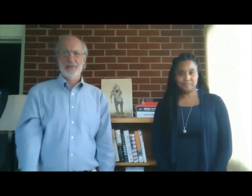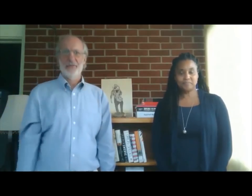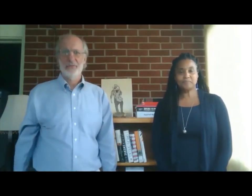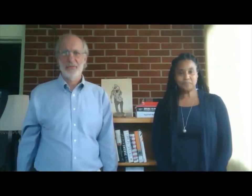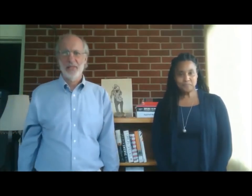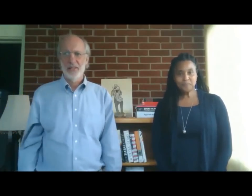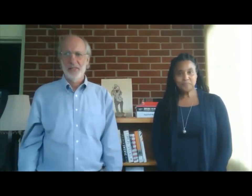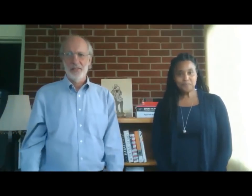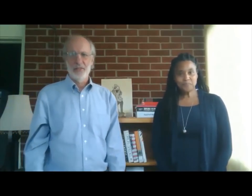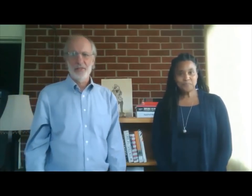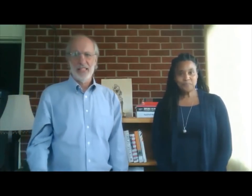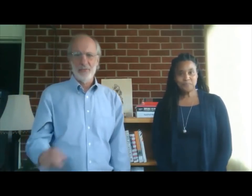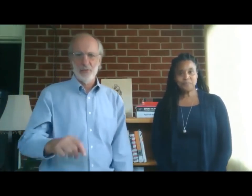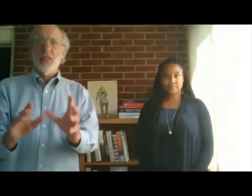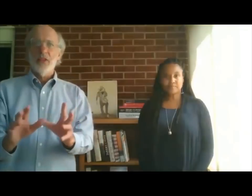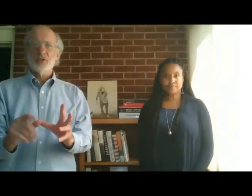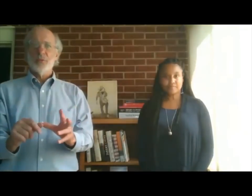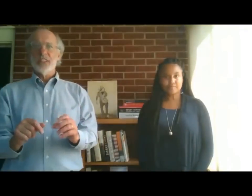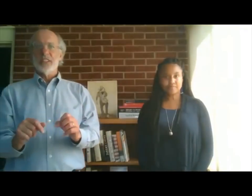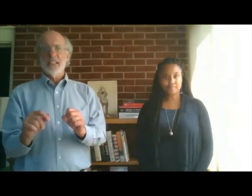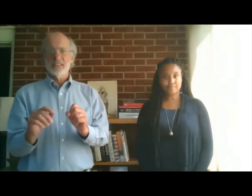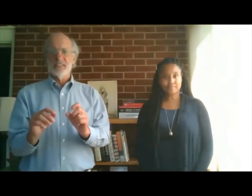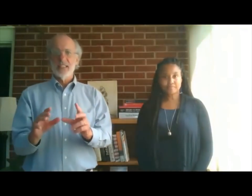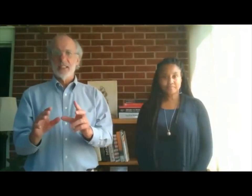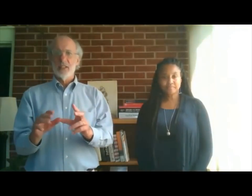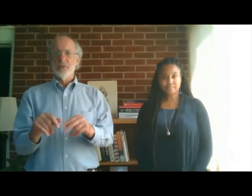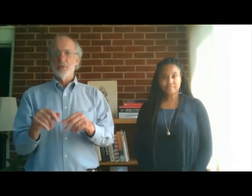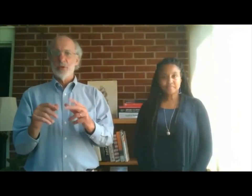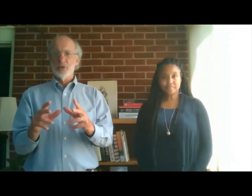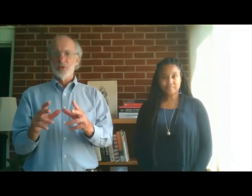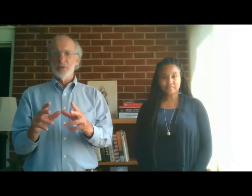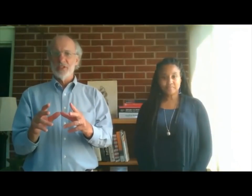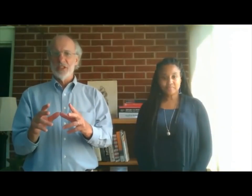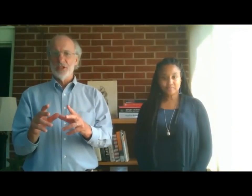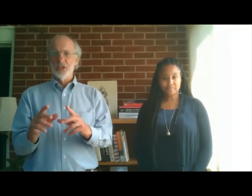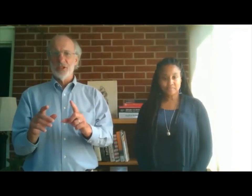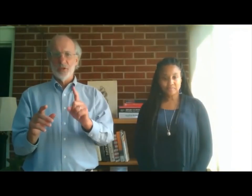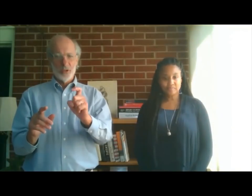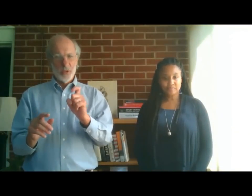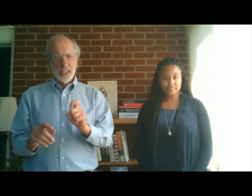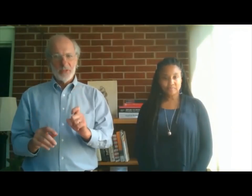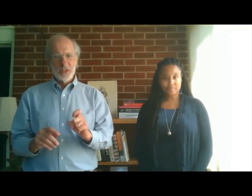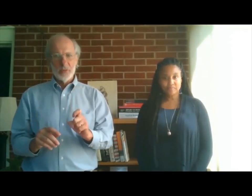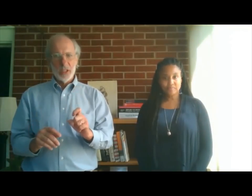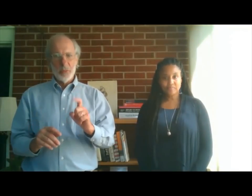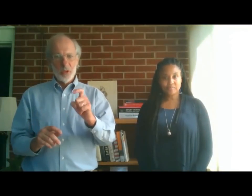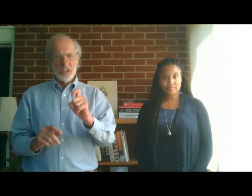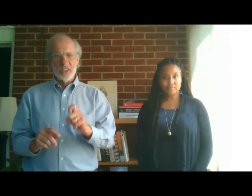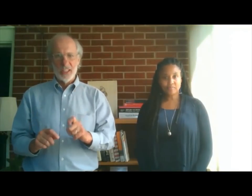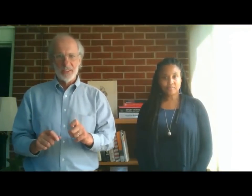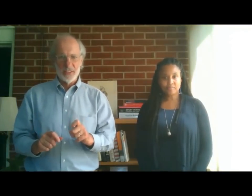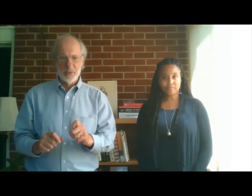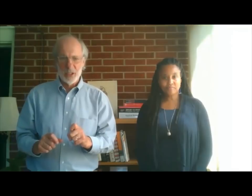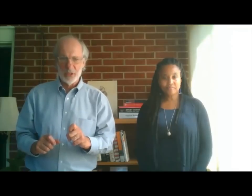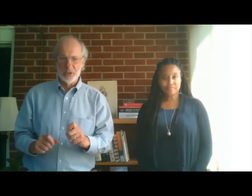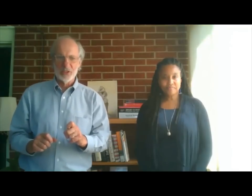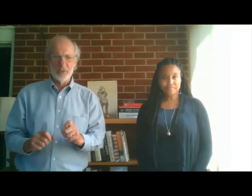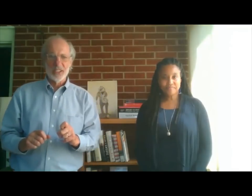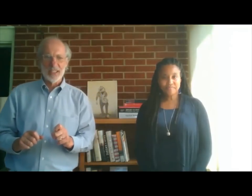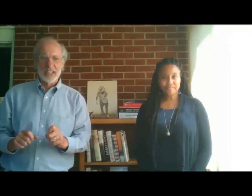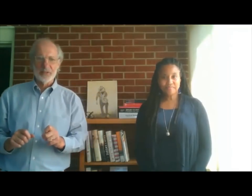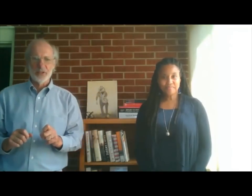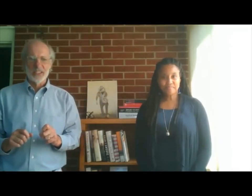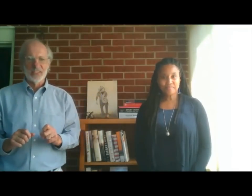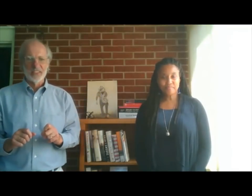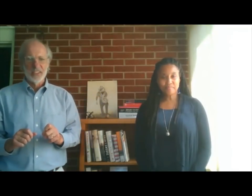Snake. All right. This will be the last set of words we'll be teaching you, although we have some bonus signs coming up in just